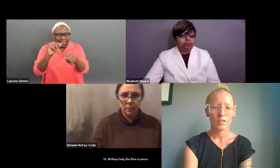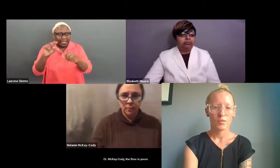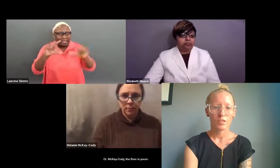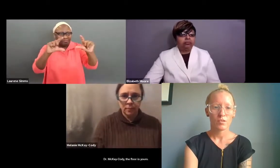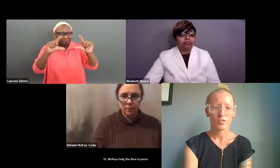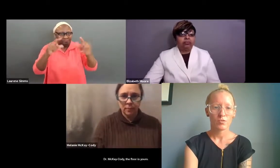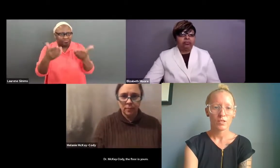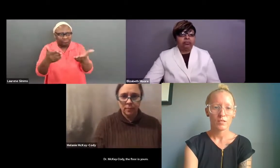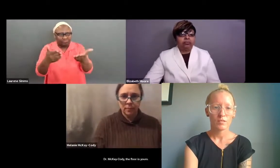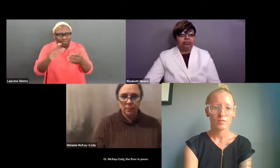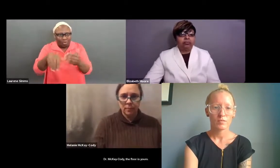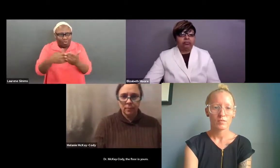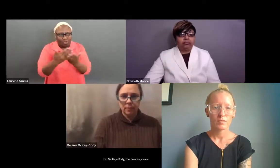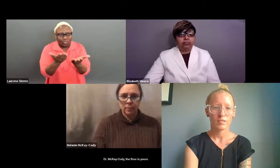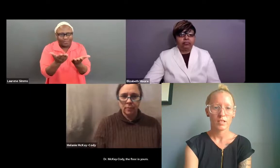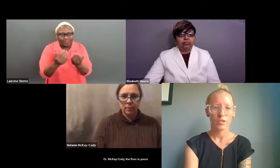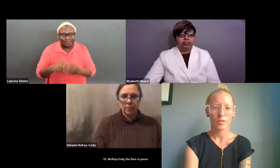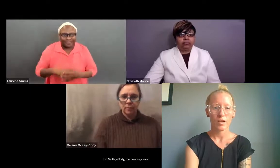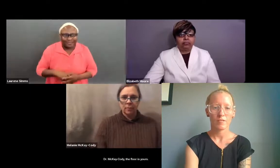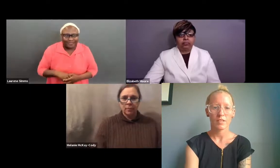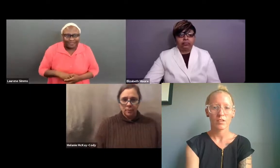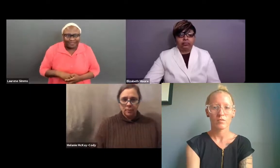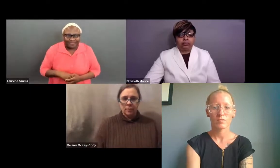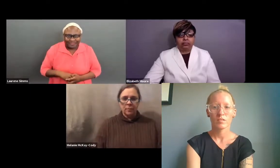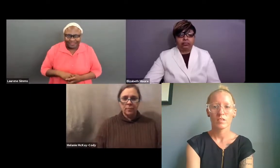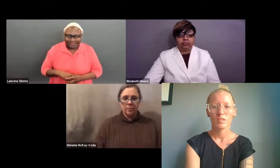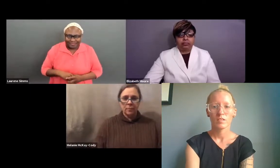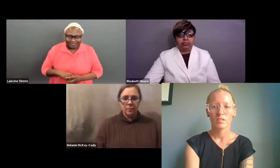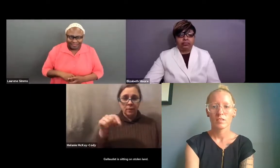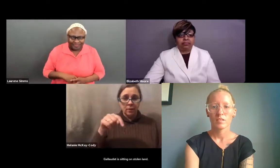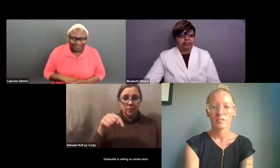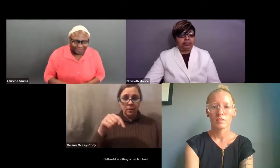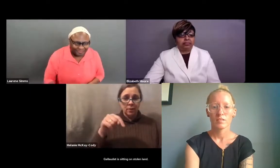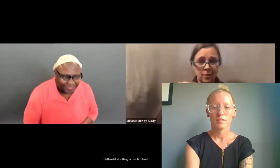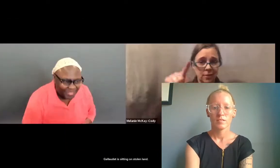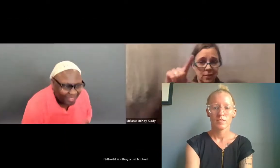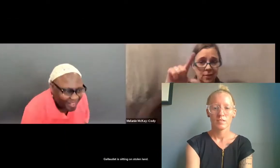Elizabeth, do you mind closing your screen and going off video?